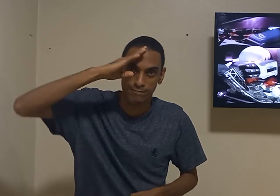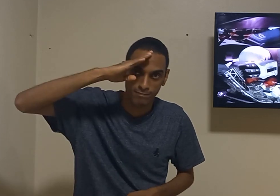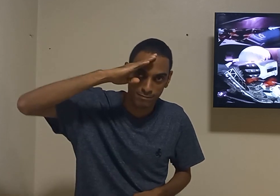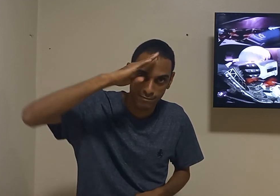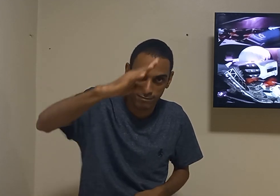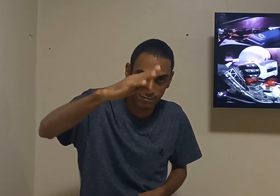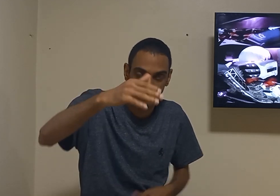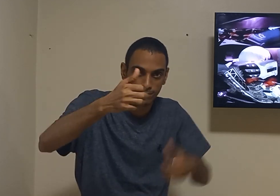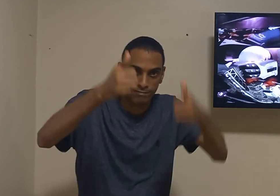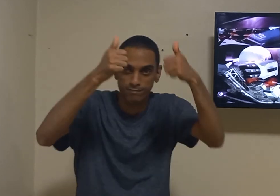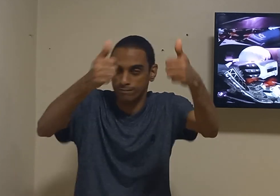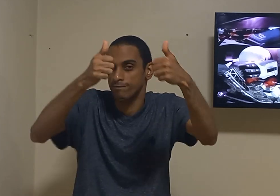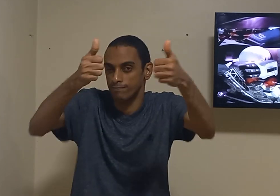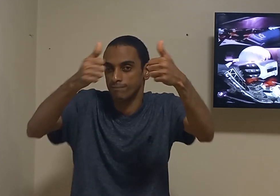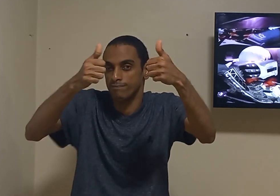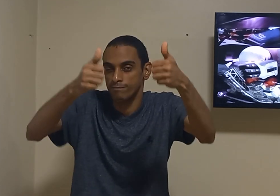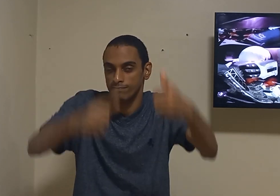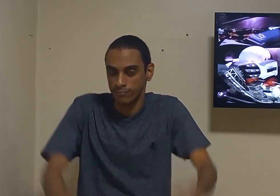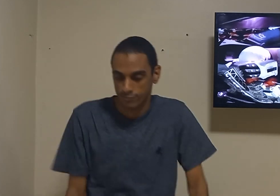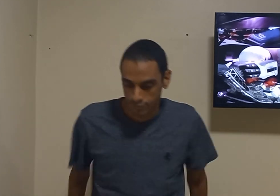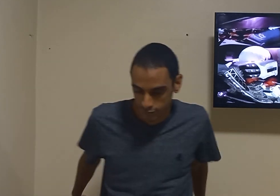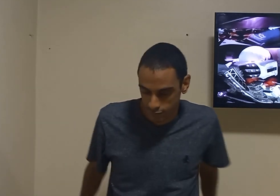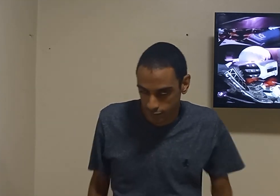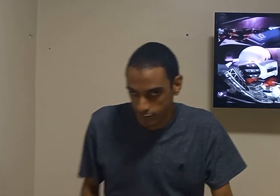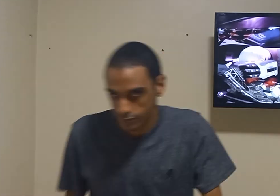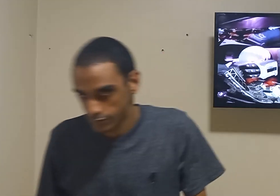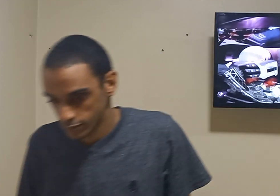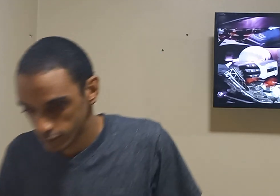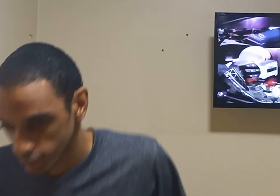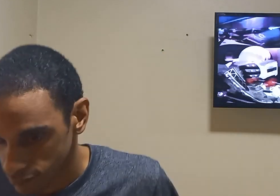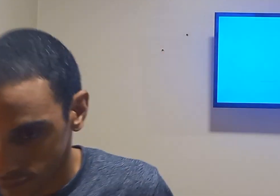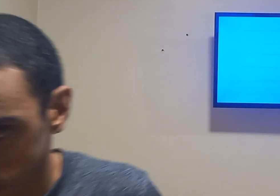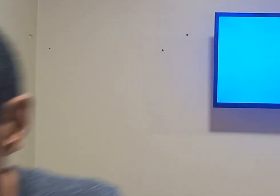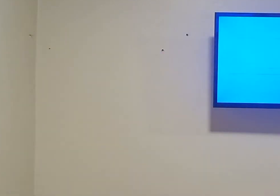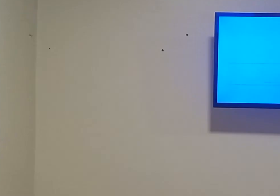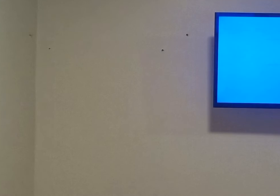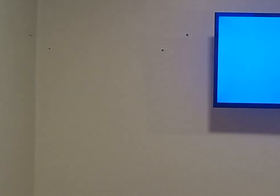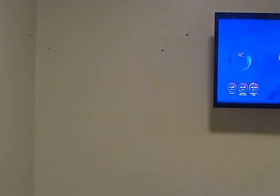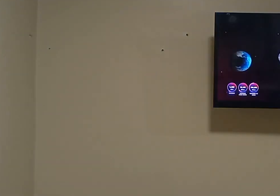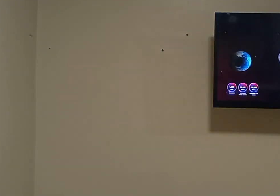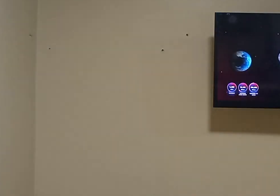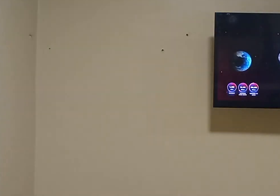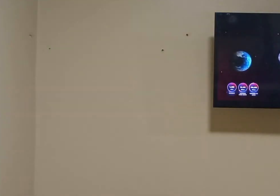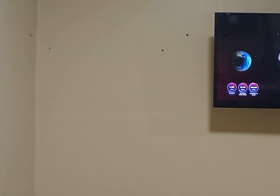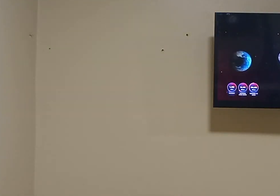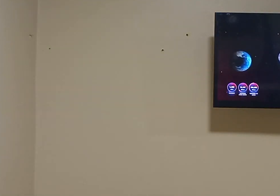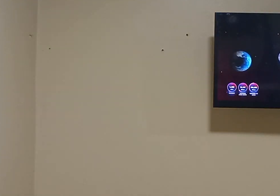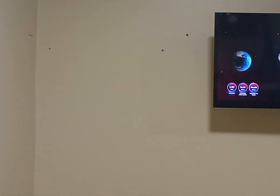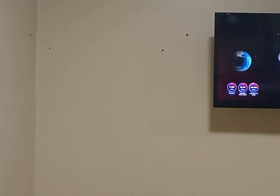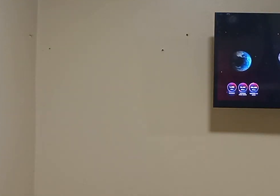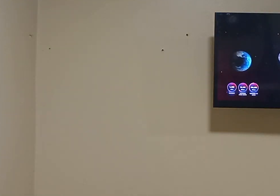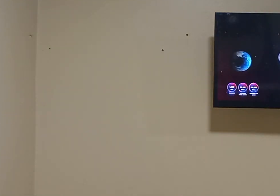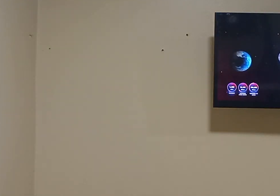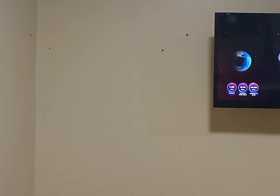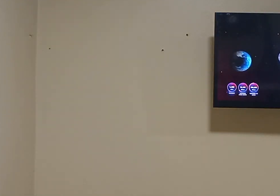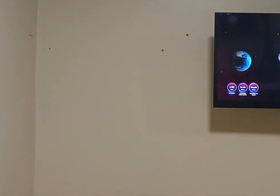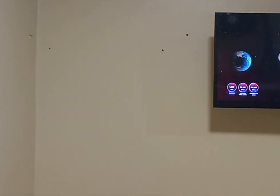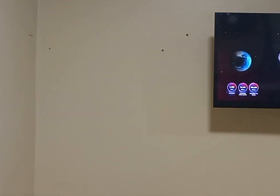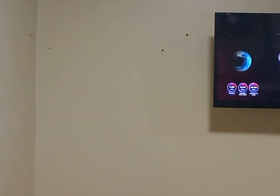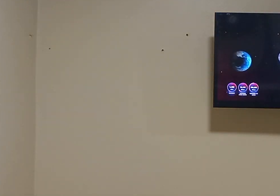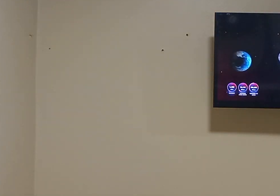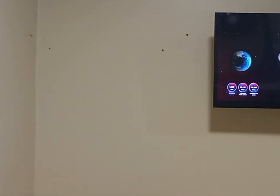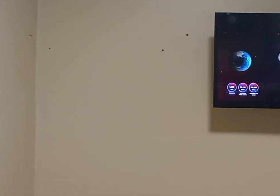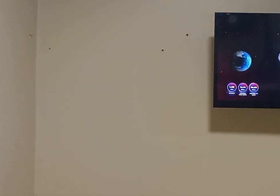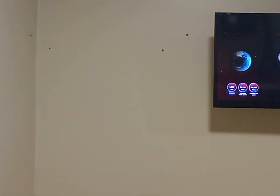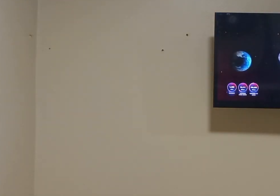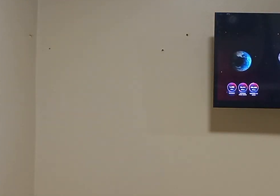figures, programs, and astronomical objects. NASA received more than 300,000 votes, and the winner was